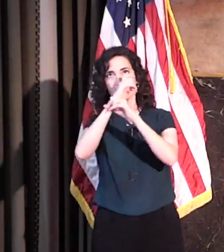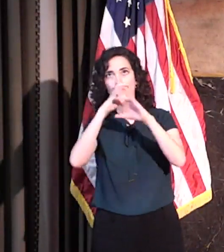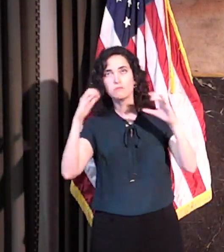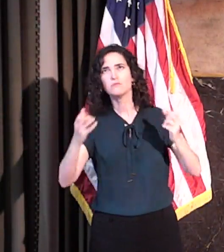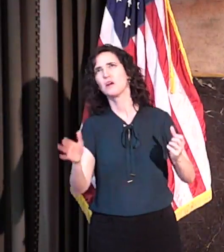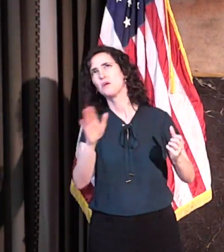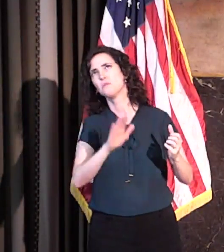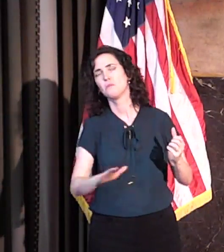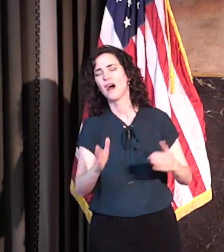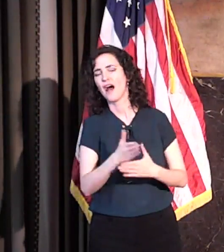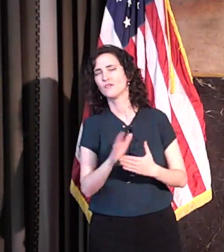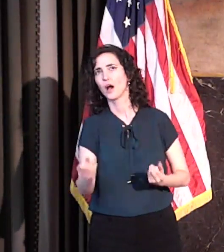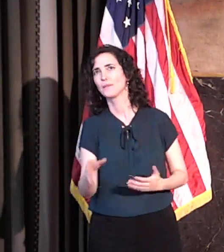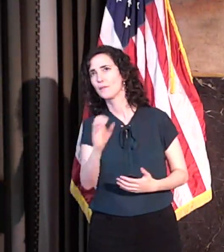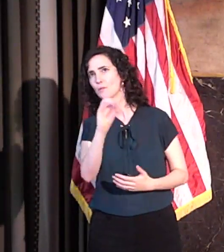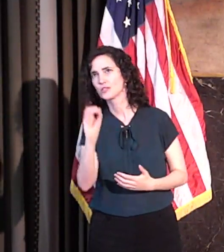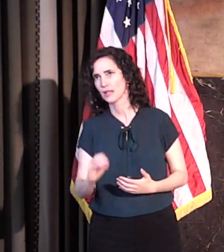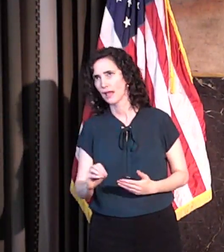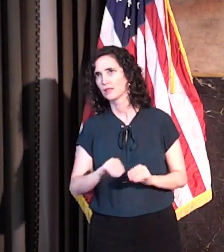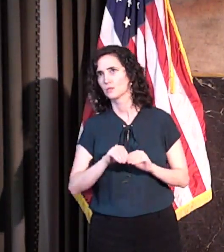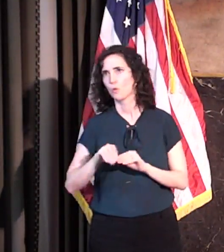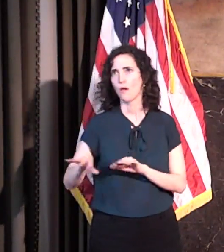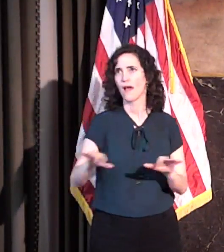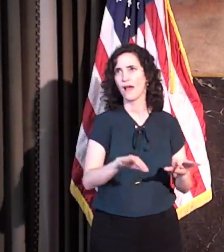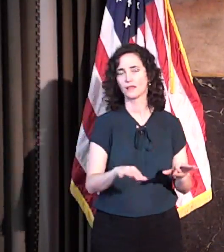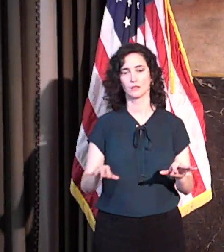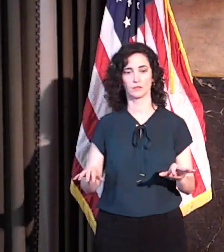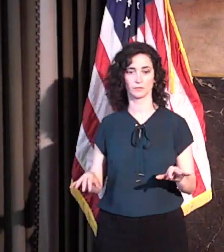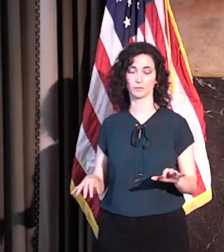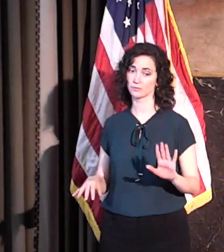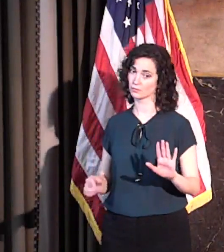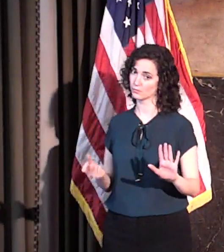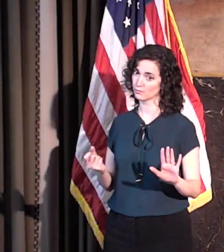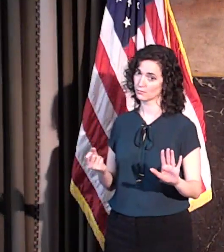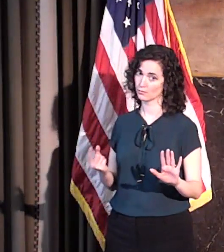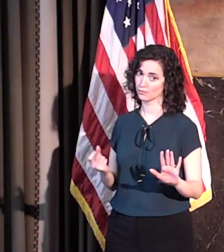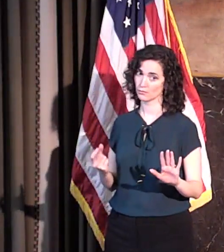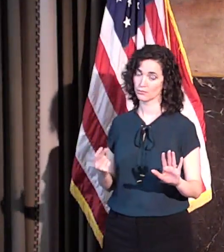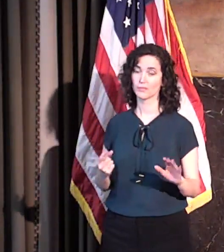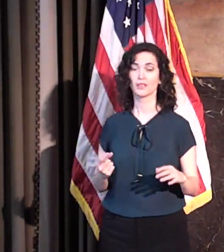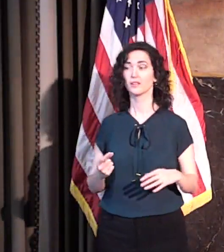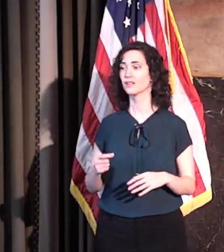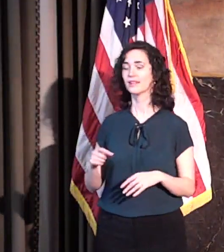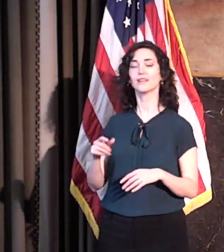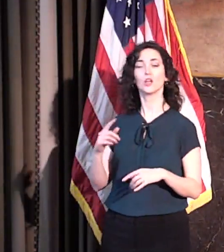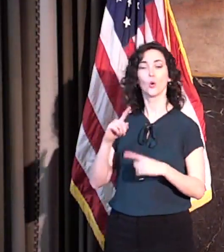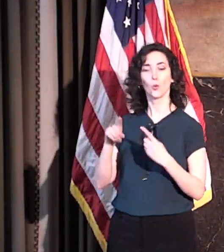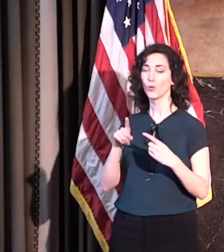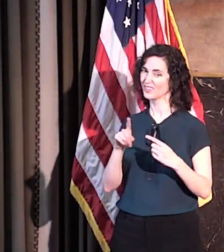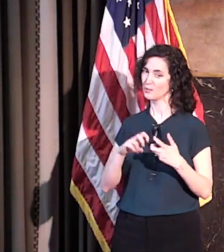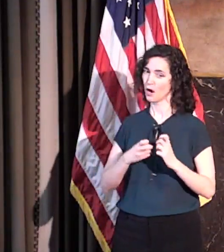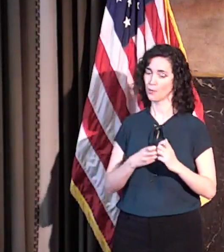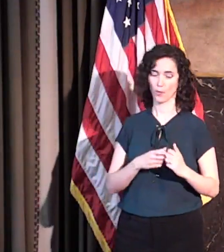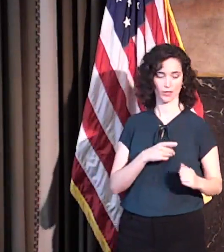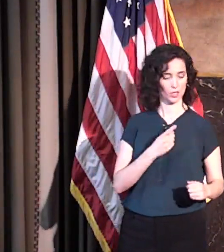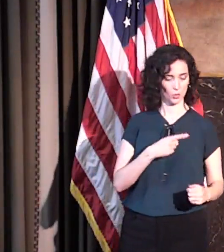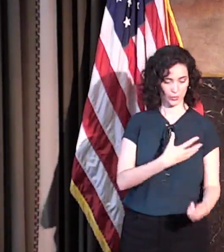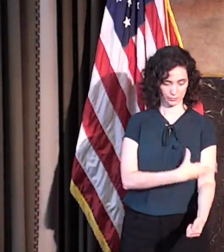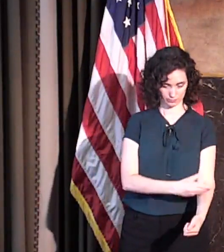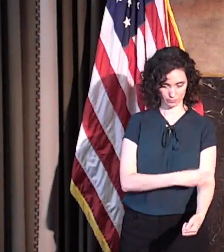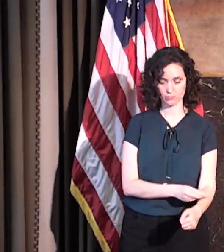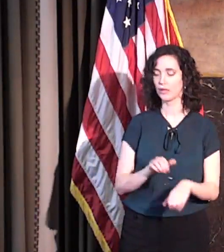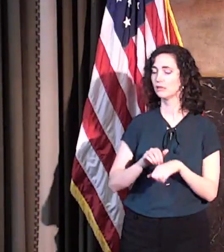the variants circulating. The caveat on this is it's data that's a few weeks old, because it takes them a few weeks to process this. With a